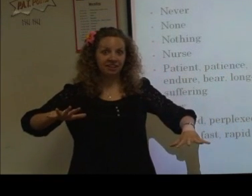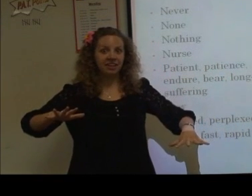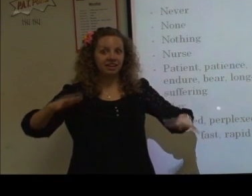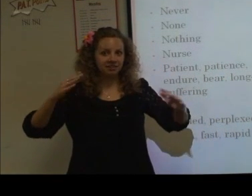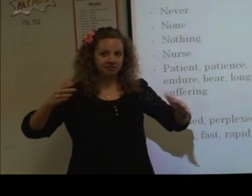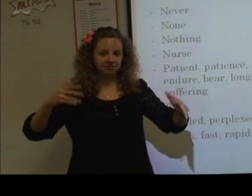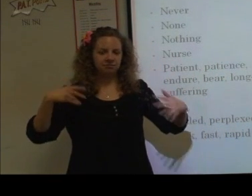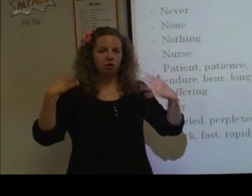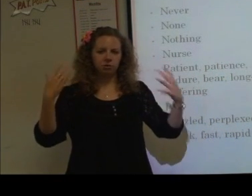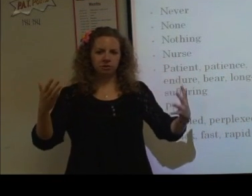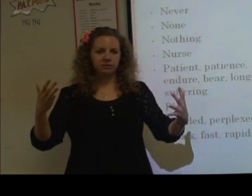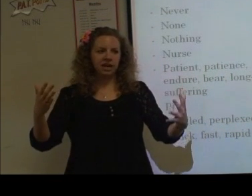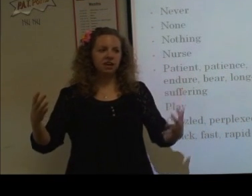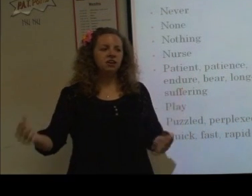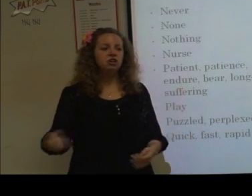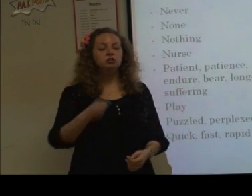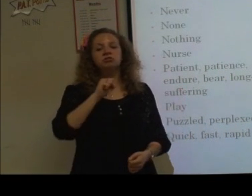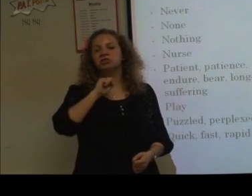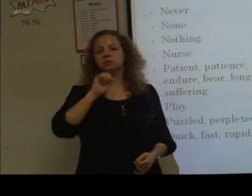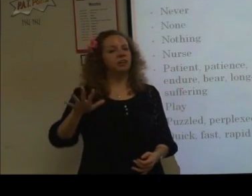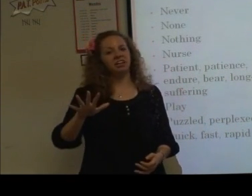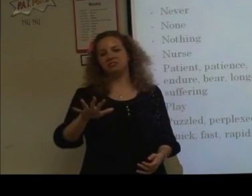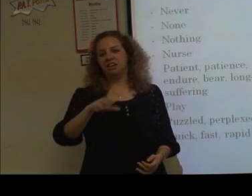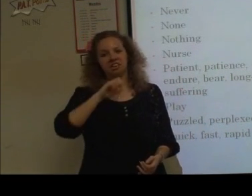like almost upset. You can do it this way, like nothing.